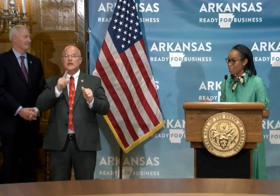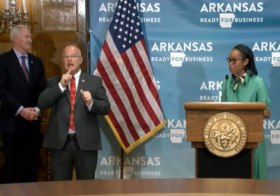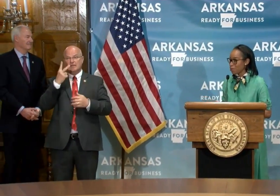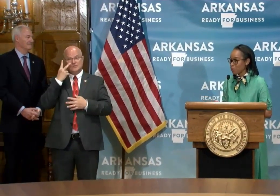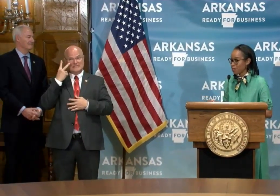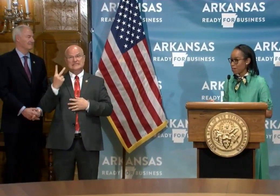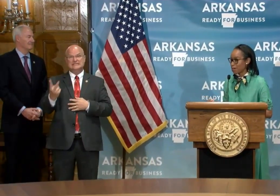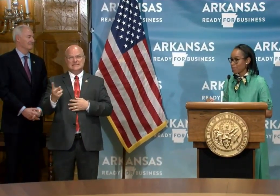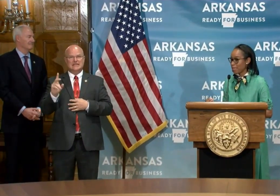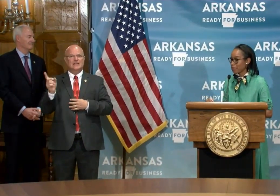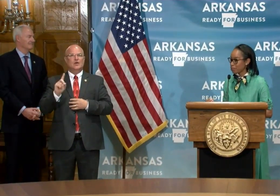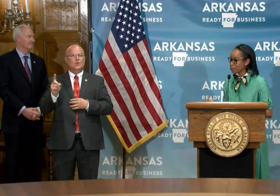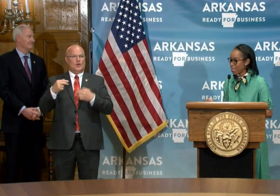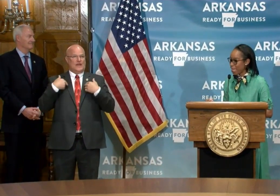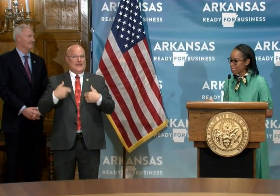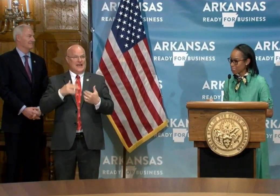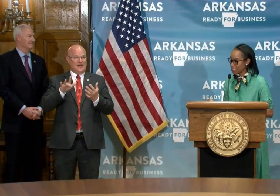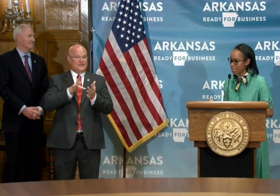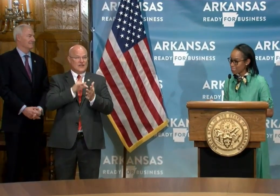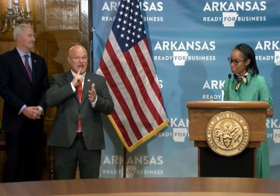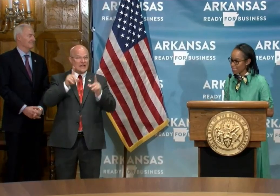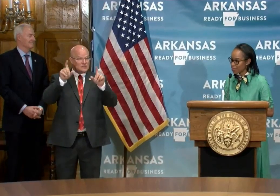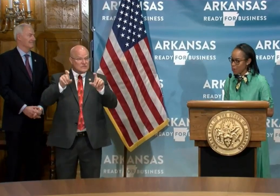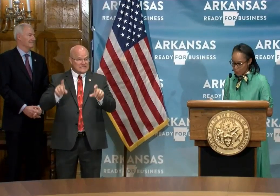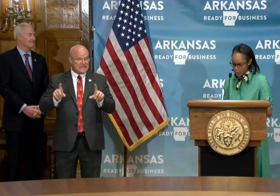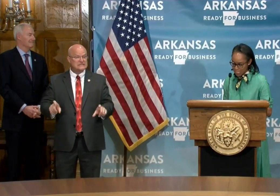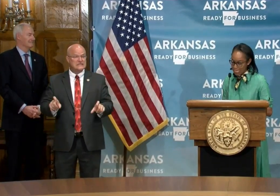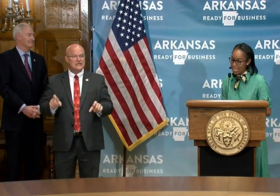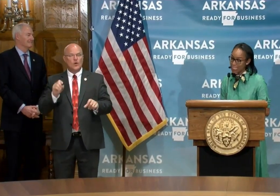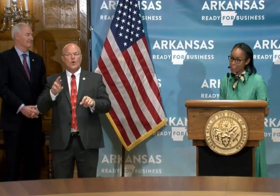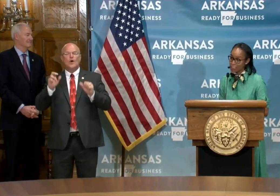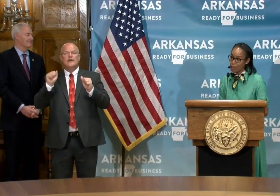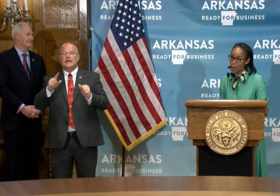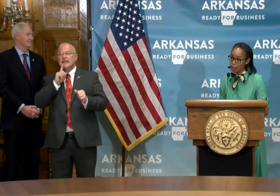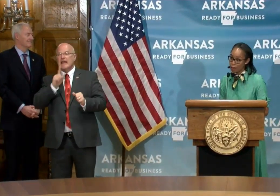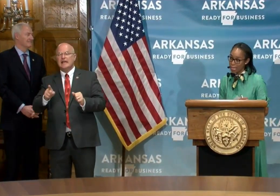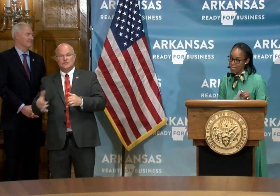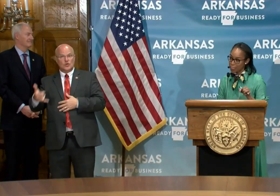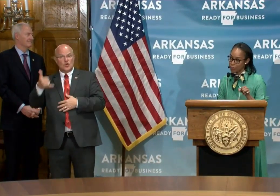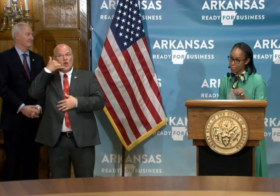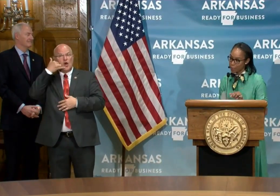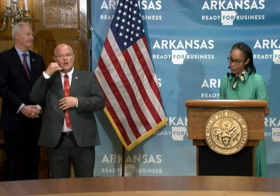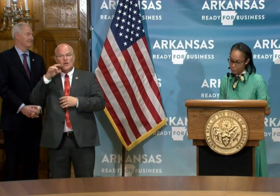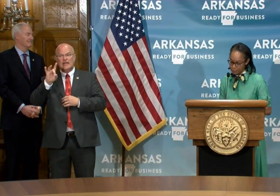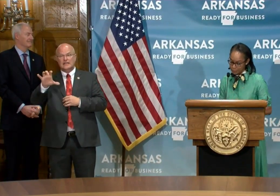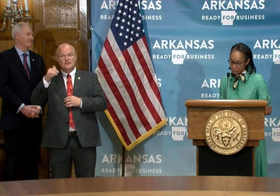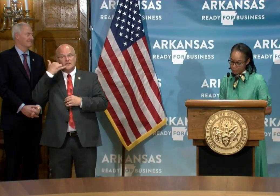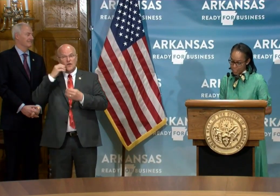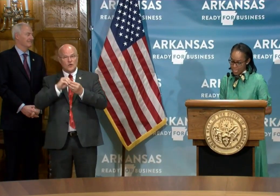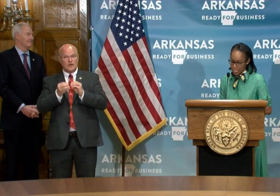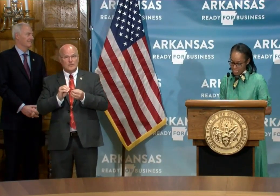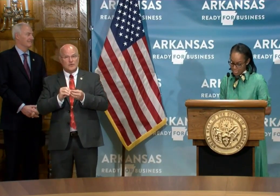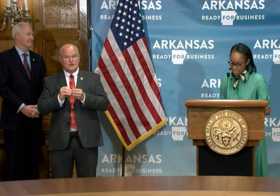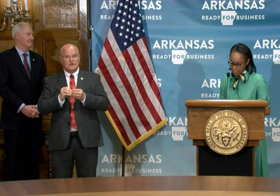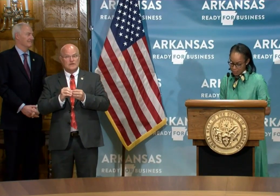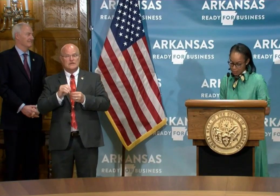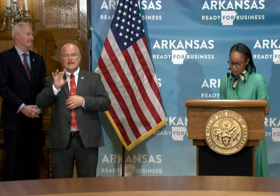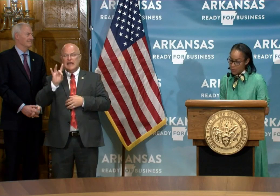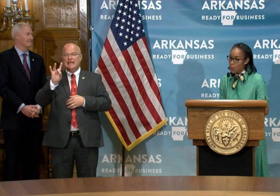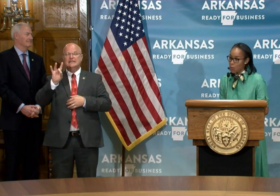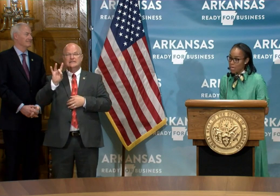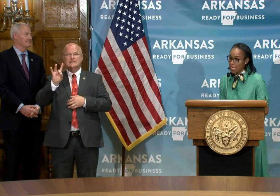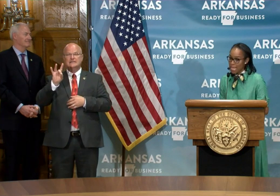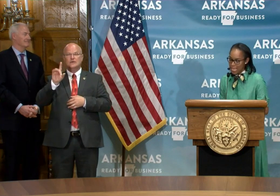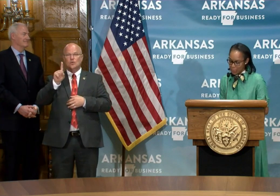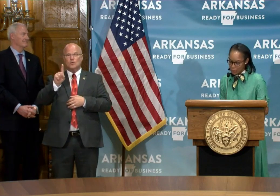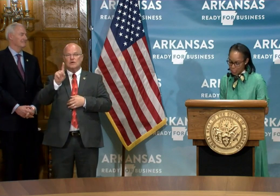actually see where the health centers are actually testing, or they can actually call our 800 number. It